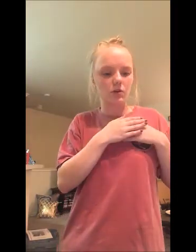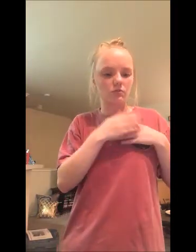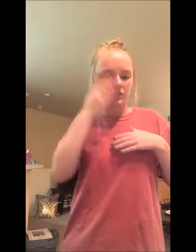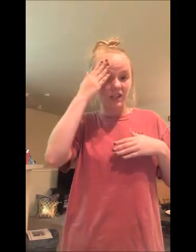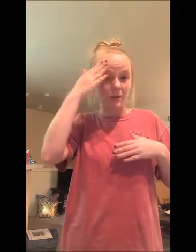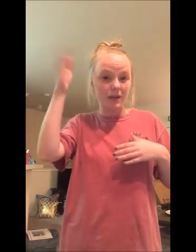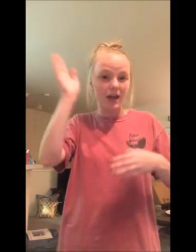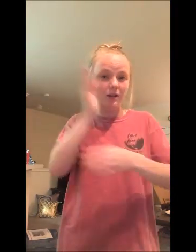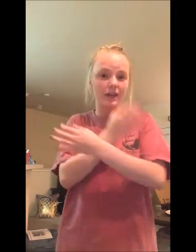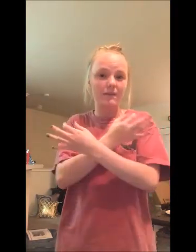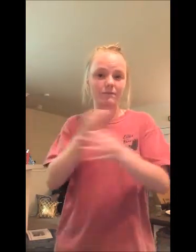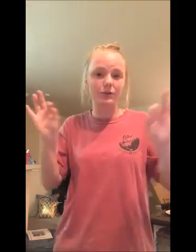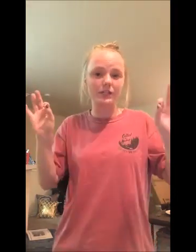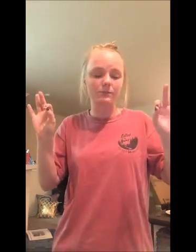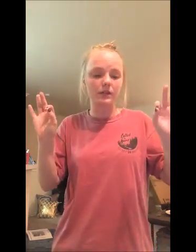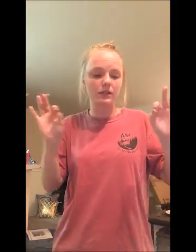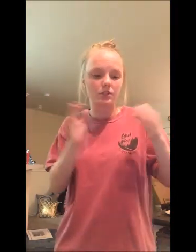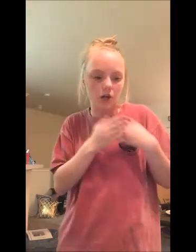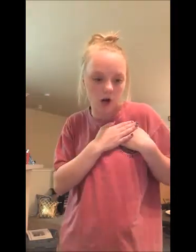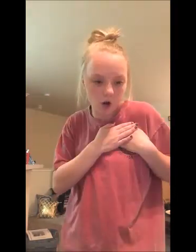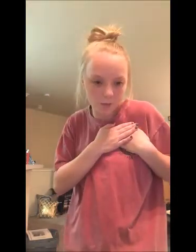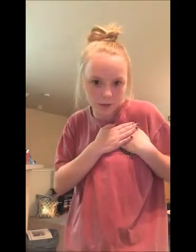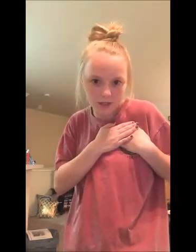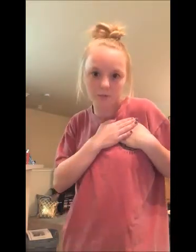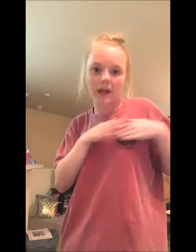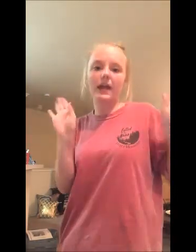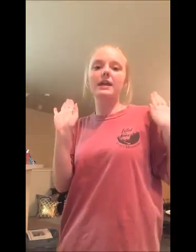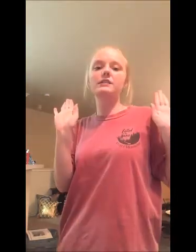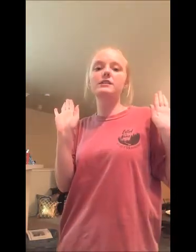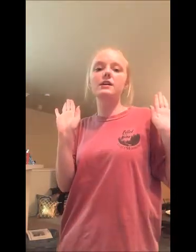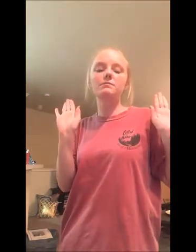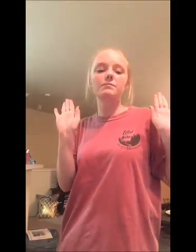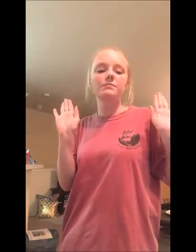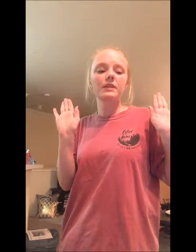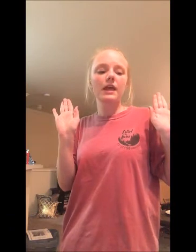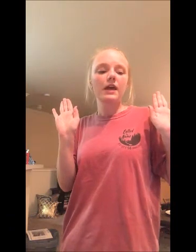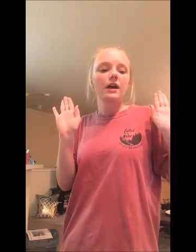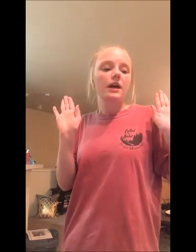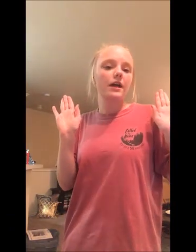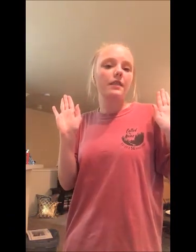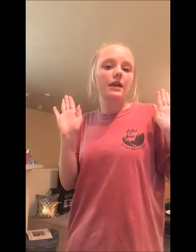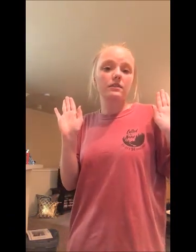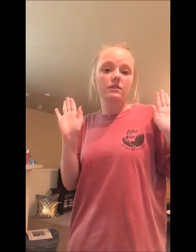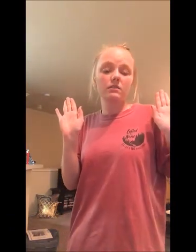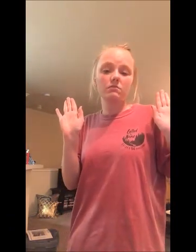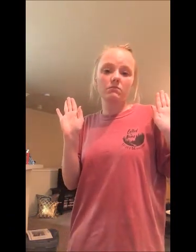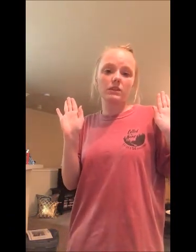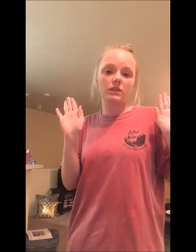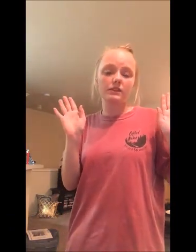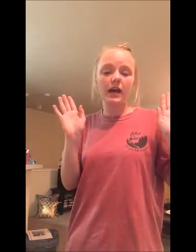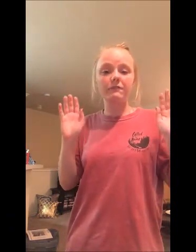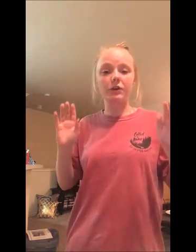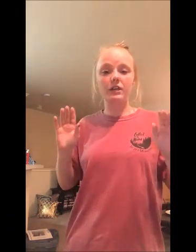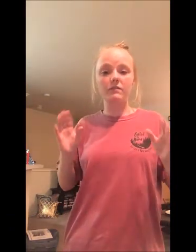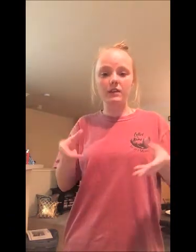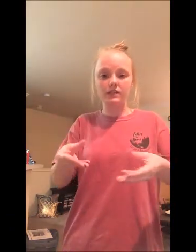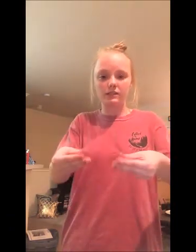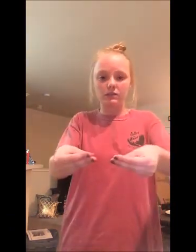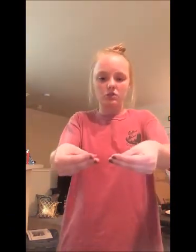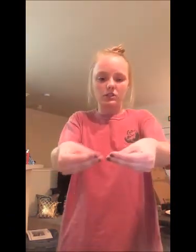So somehow that frees me to open my hands up. And then the sign for giving is